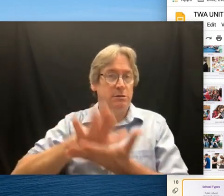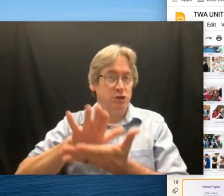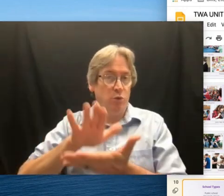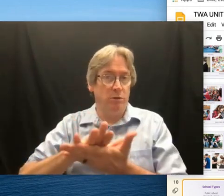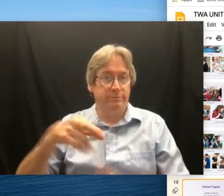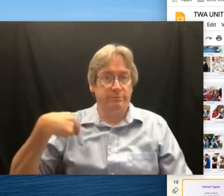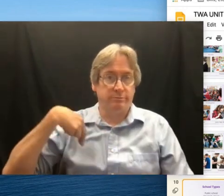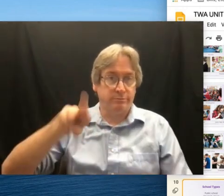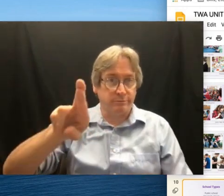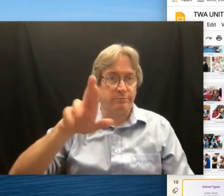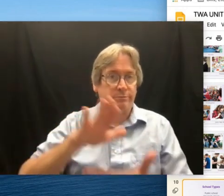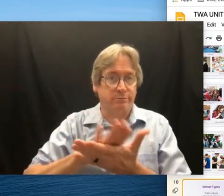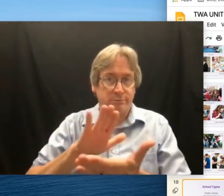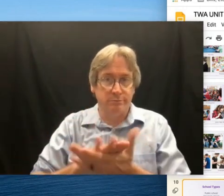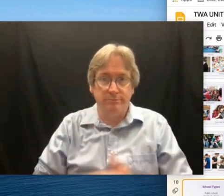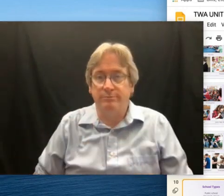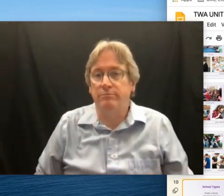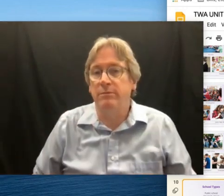Religious school.